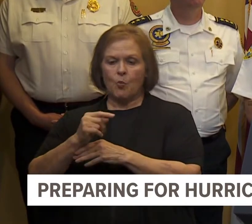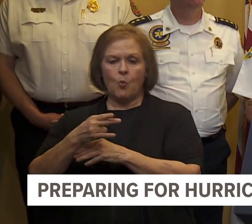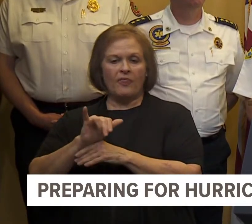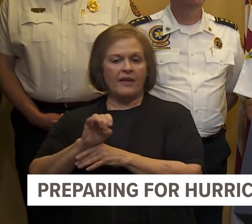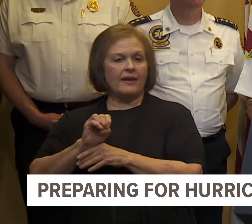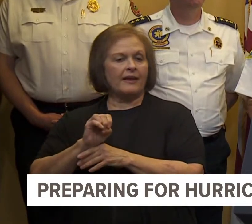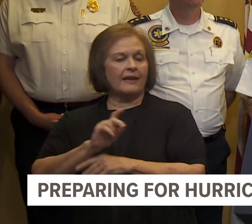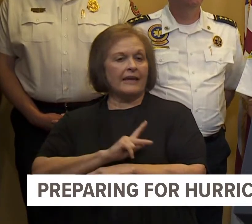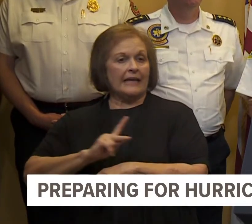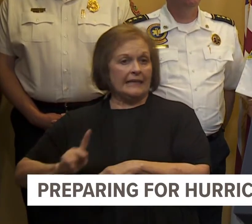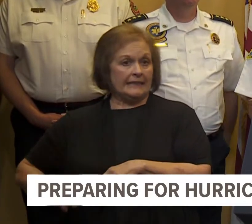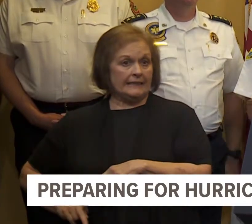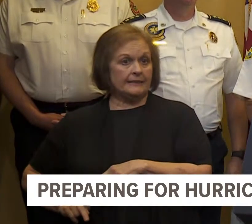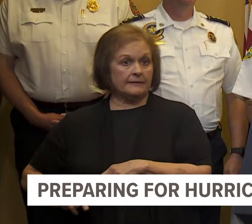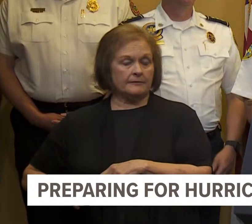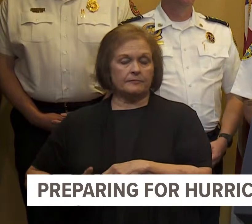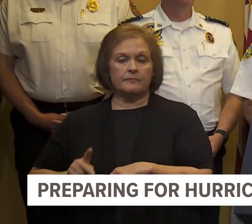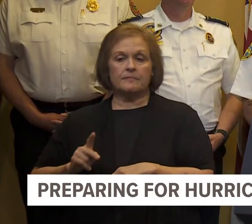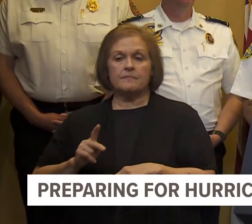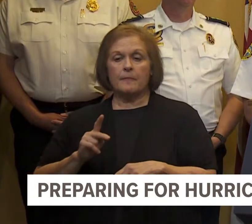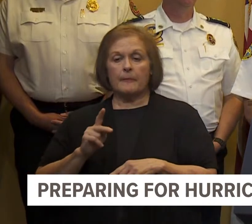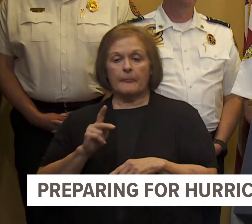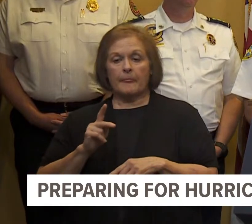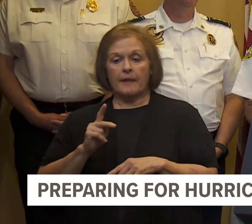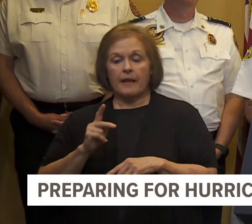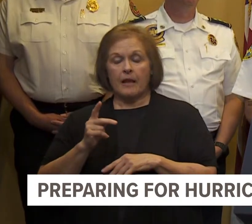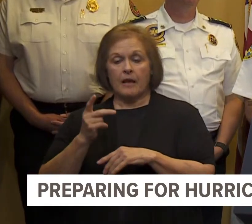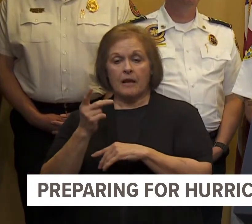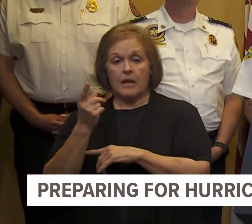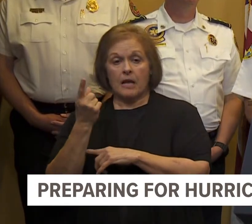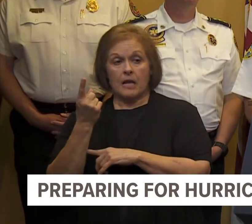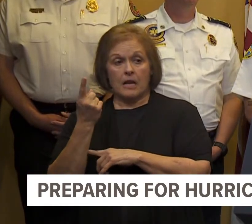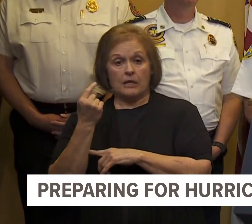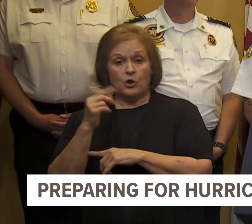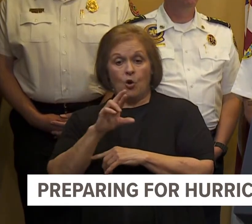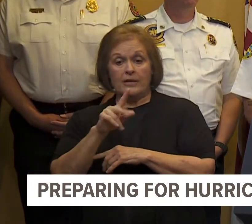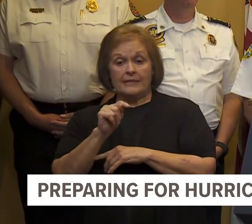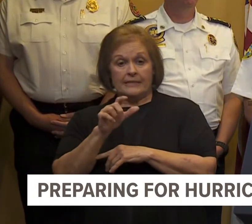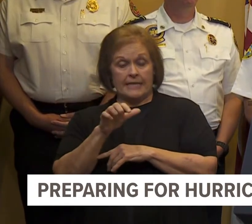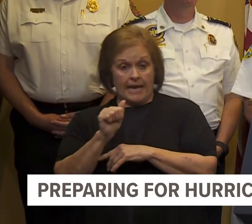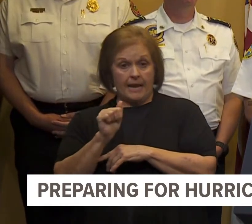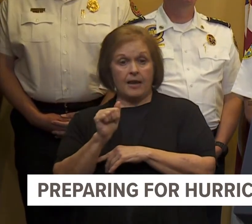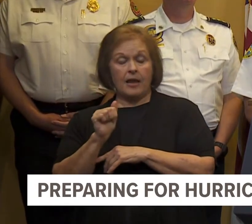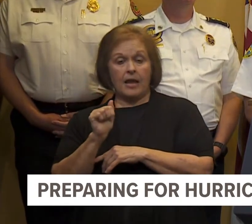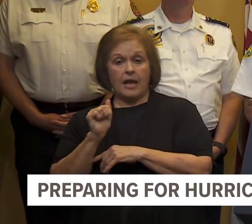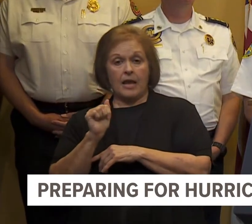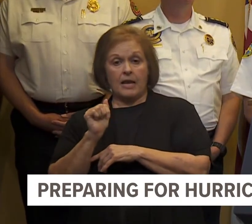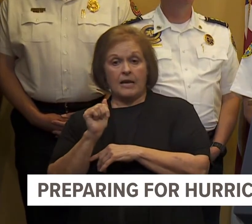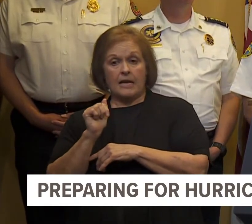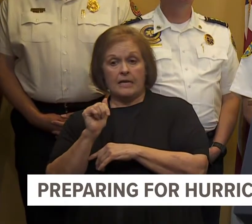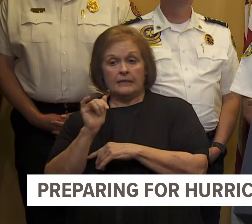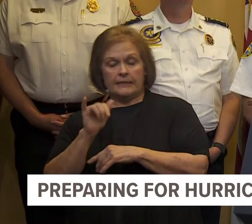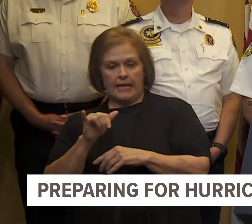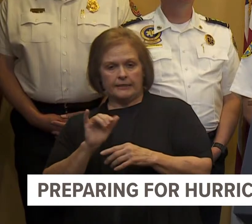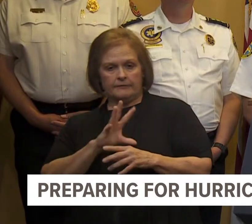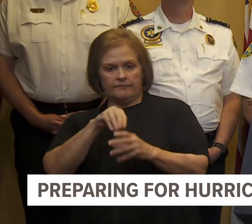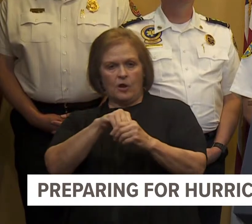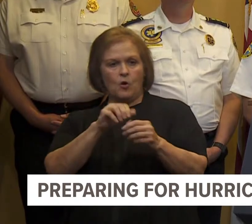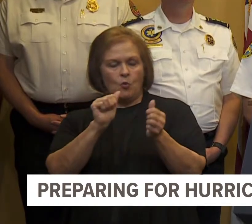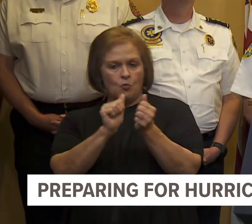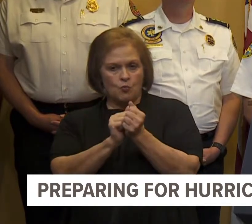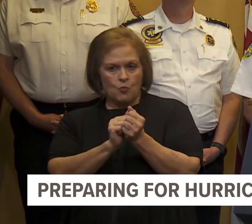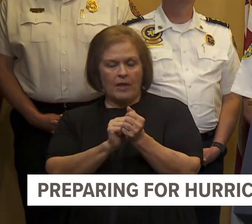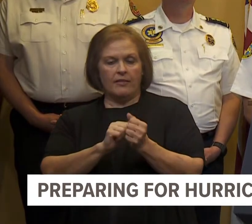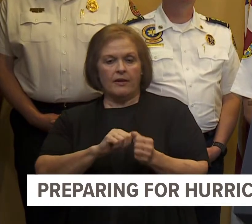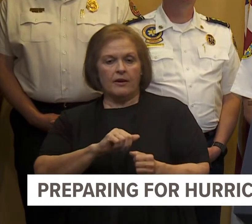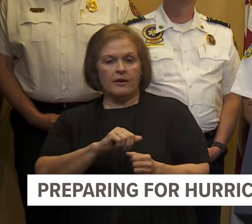season. In keeping with changes we implemented last hurricane season, the RTA has integrated the city's existing evacuee spots into its